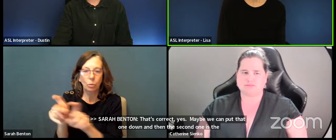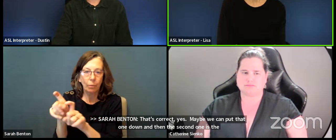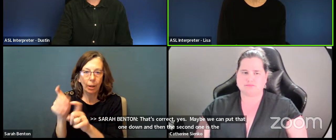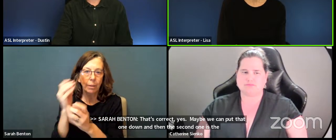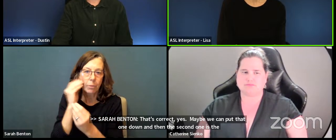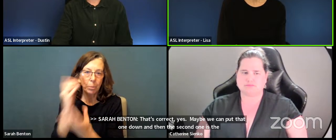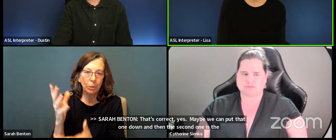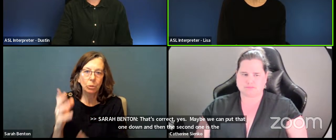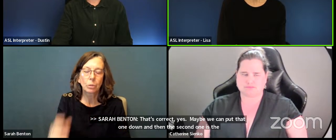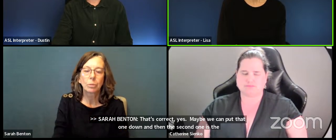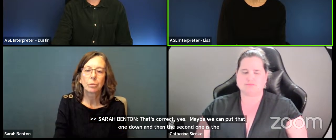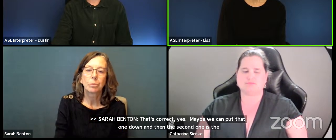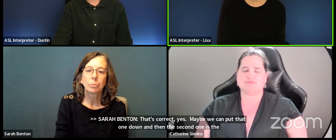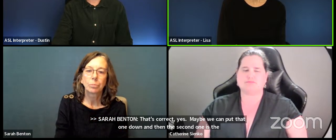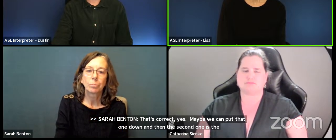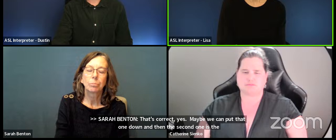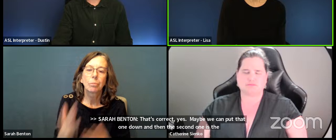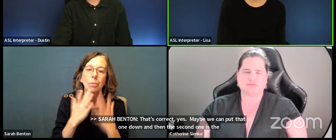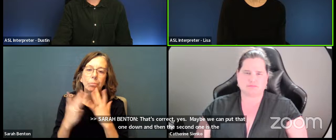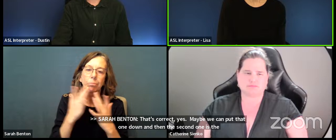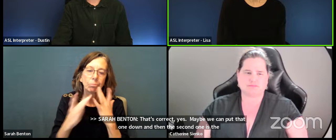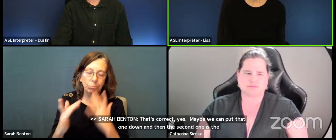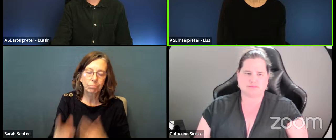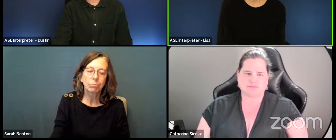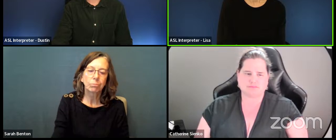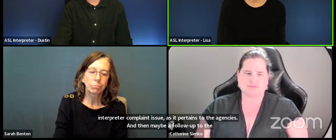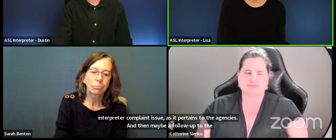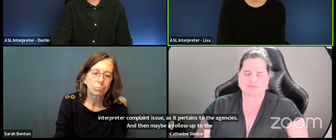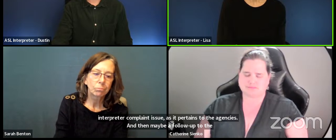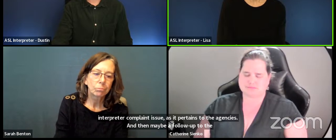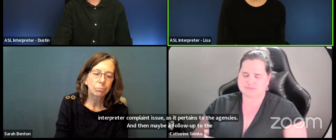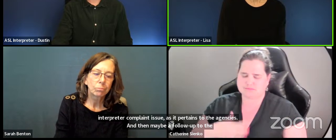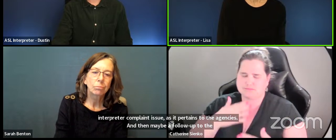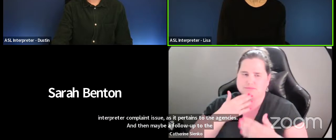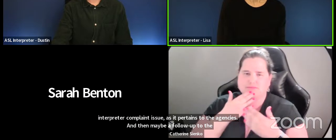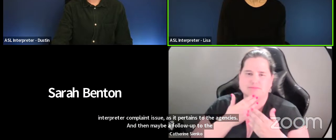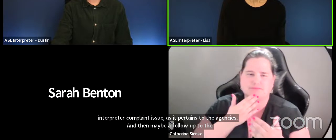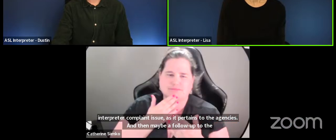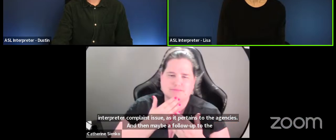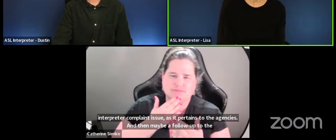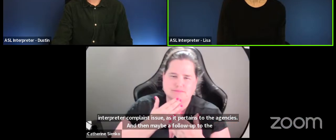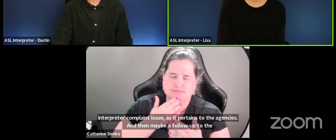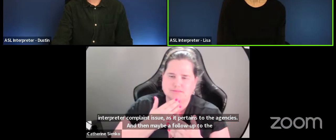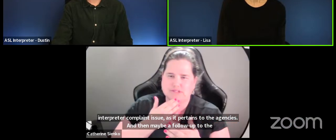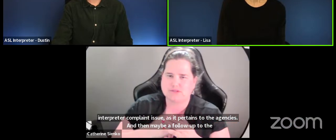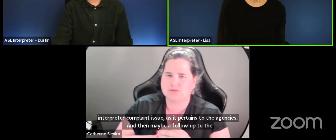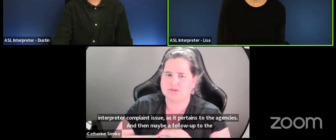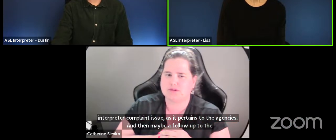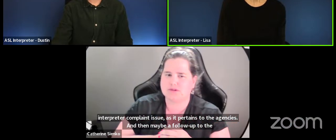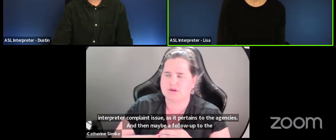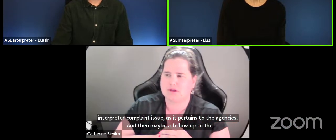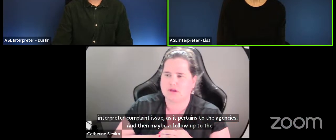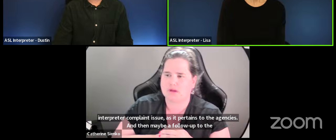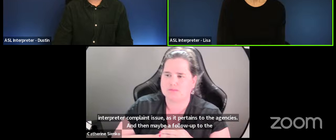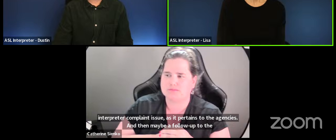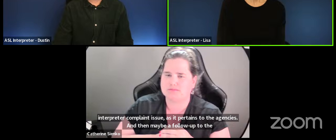follow-up to the interpreter survey information, the shortage of interpreters.